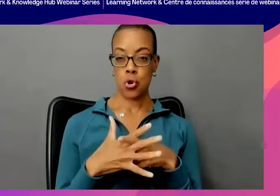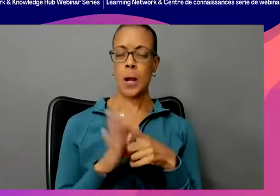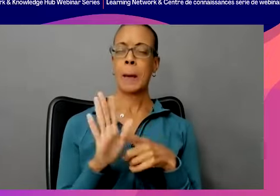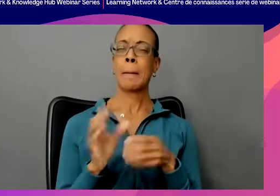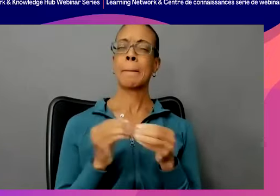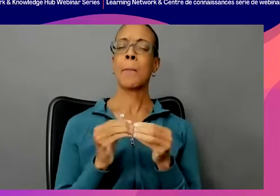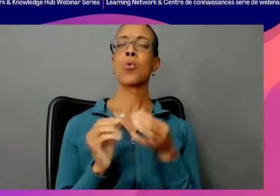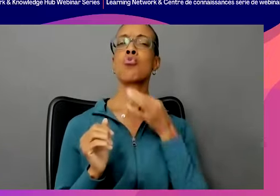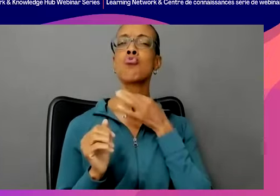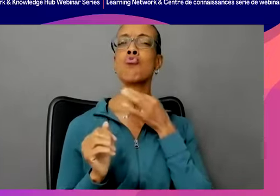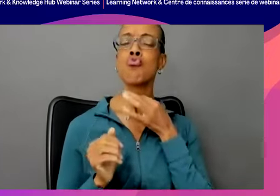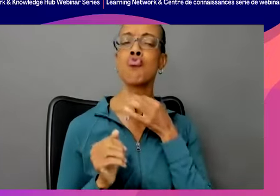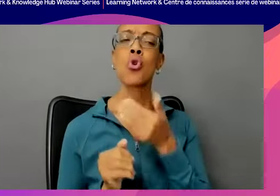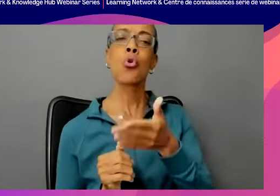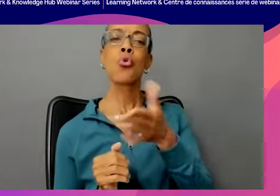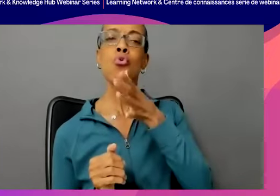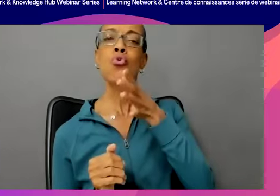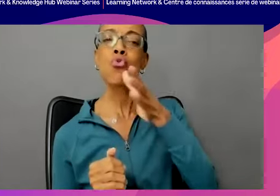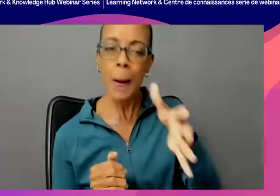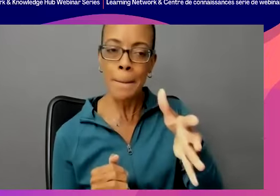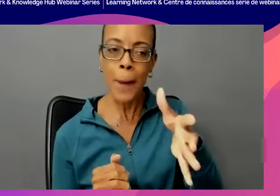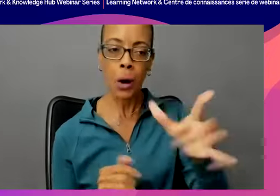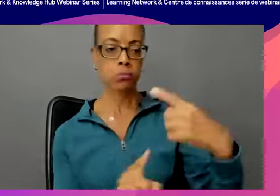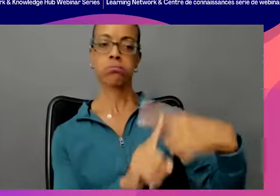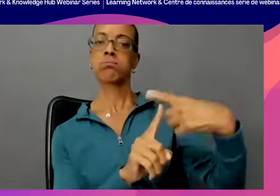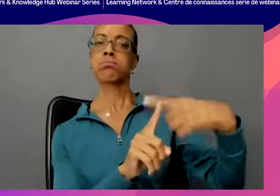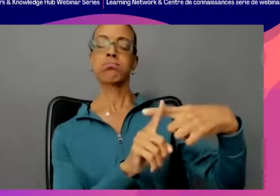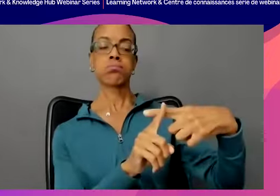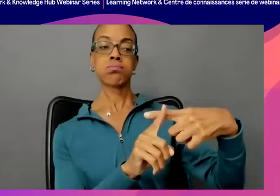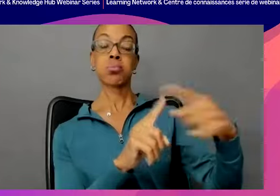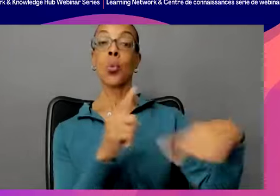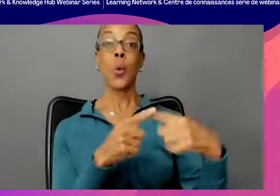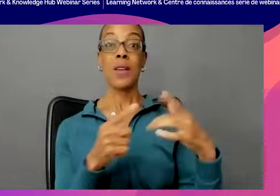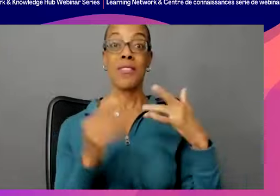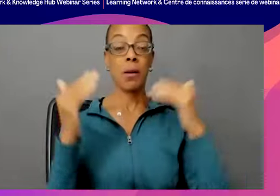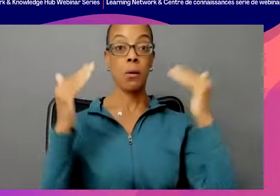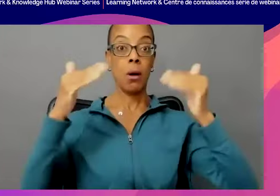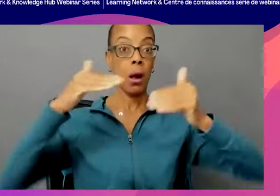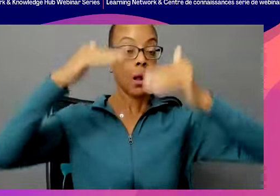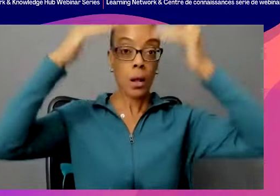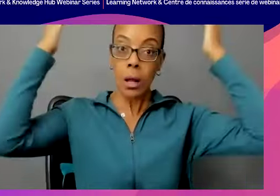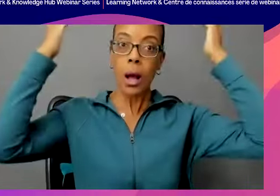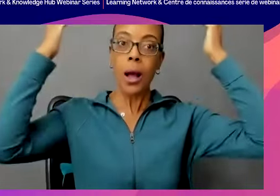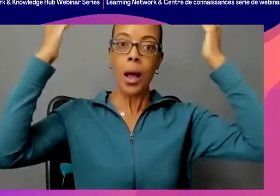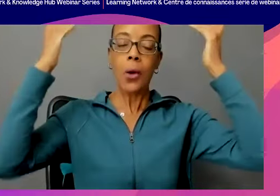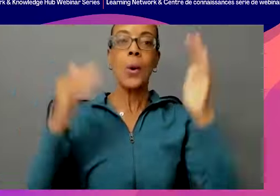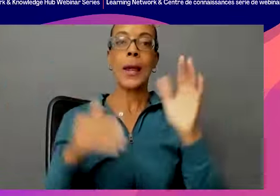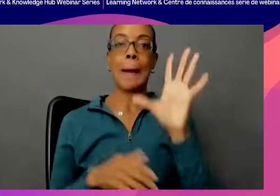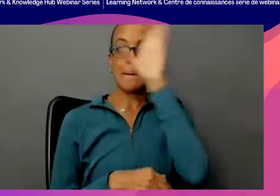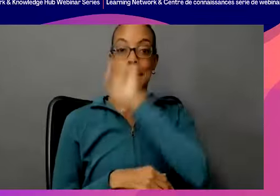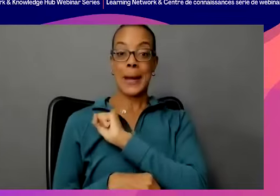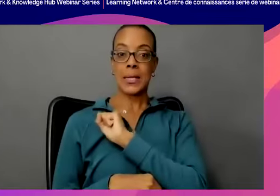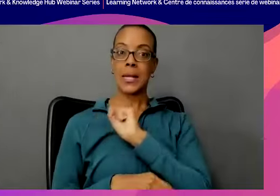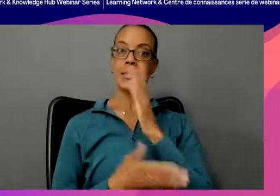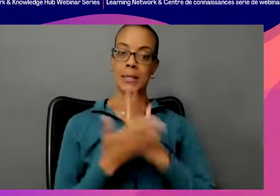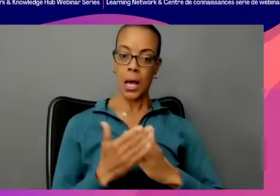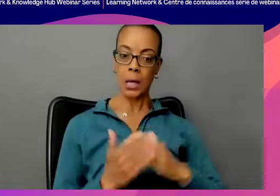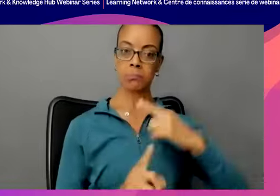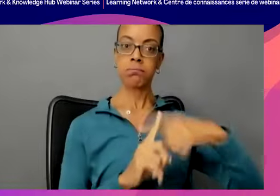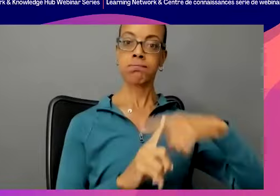curious about grandma's strengths. When we feel overwhelmed, we don't always see the strengths that may be present